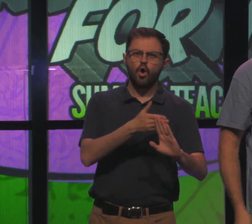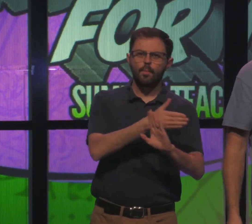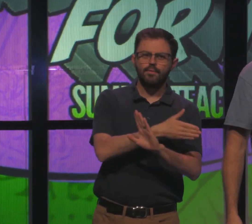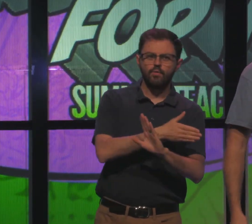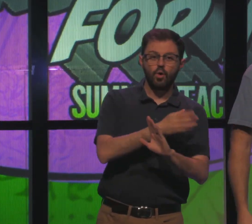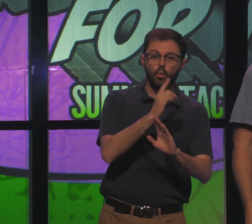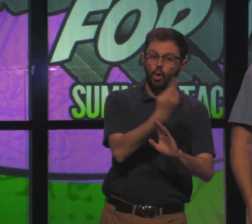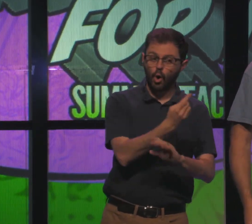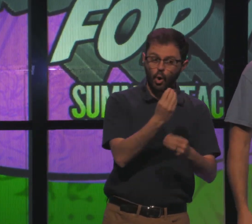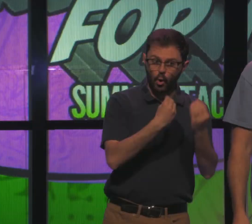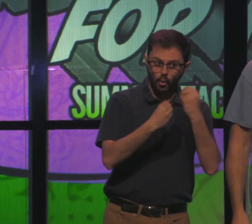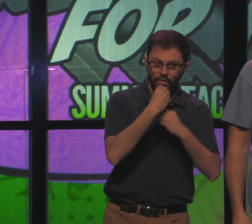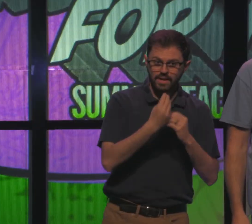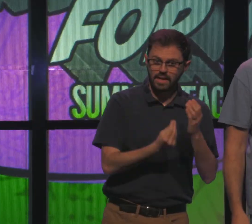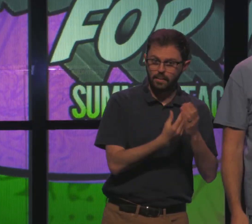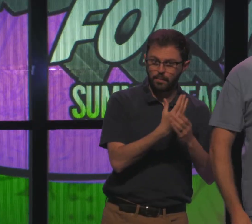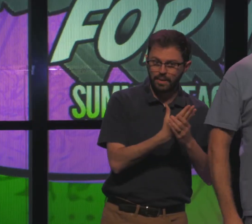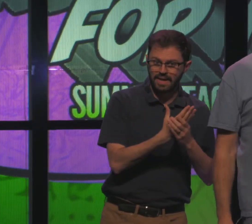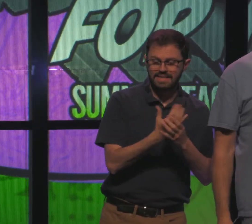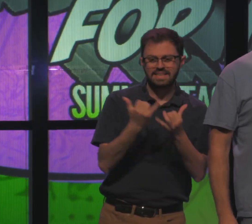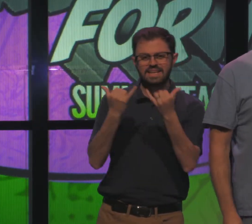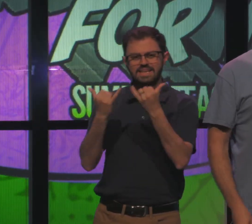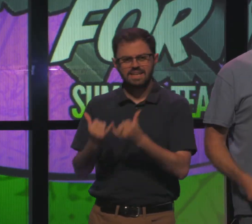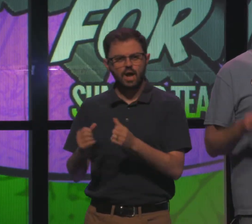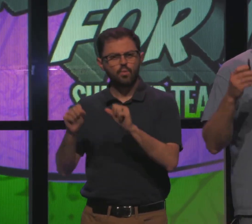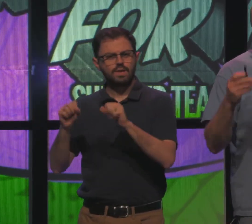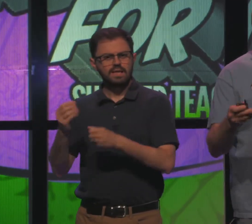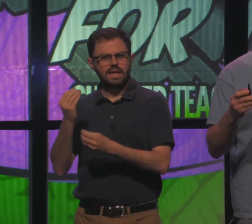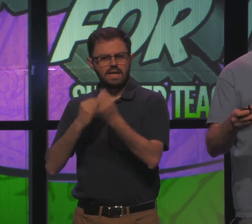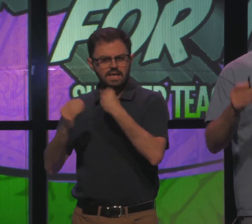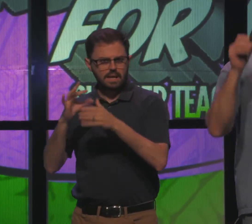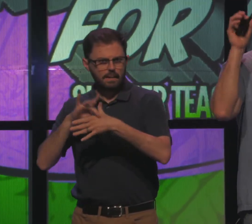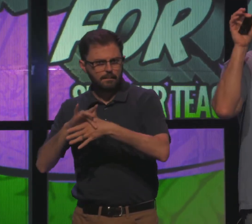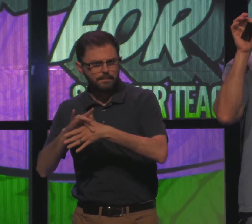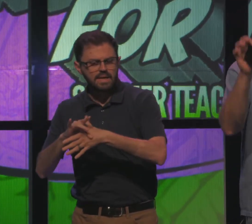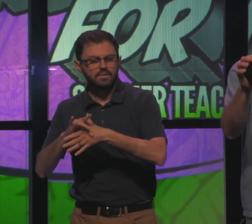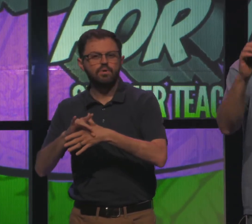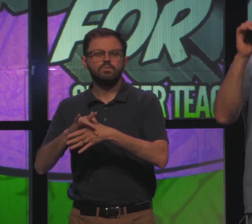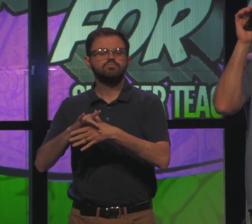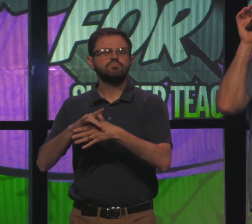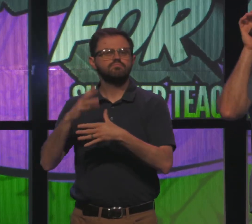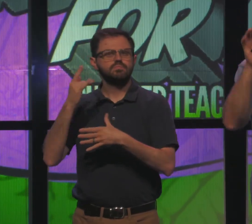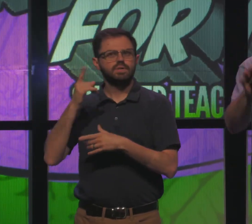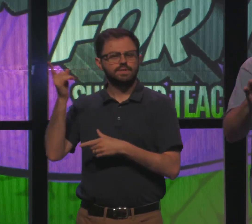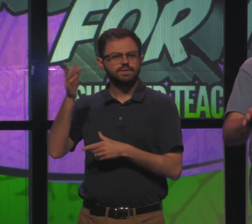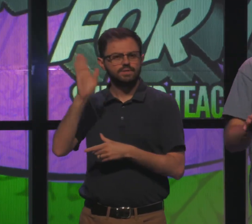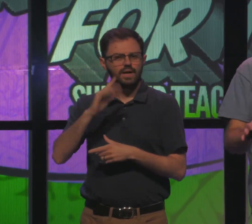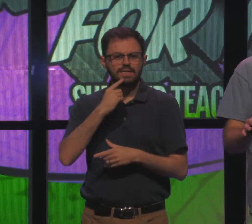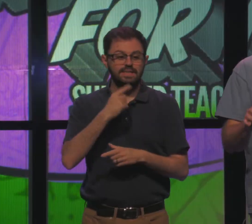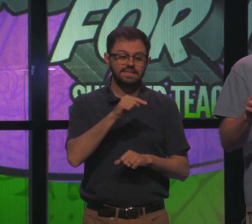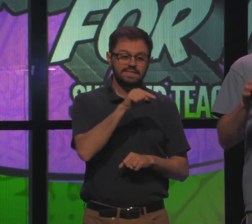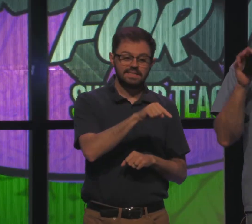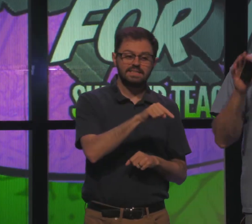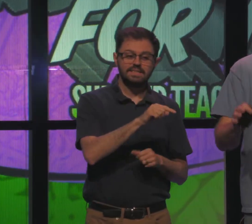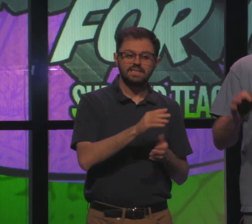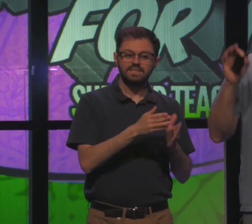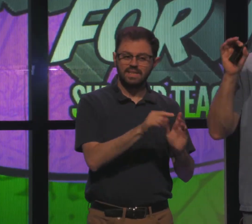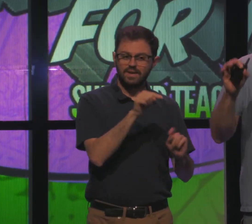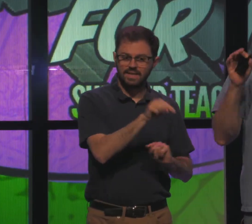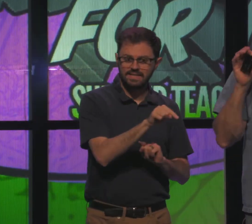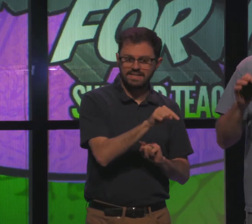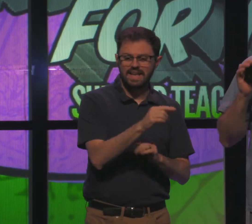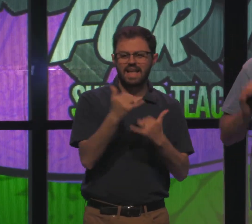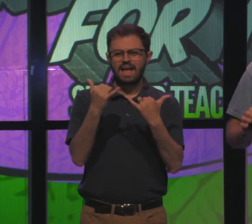there's an understanding of what God allows and doesn't allow. So these stories give us pictures of time periods where people